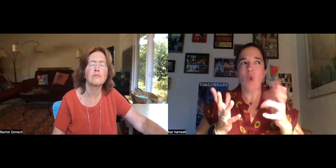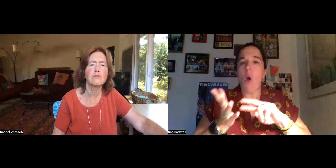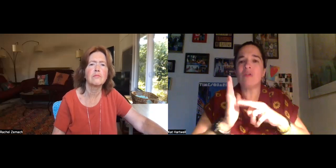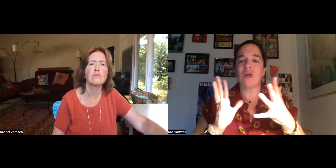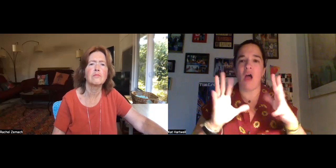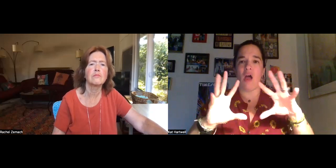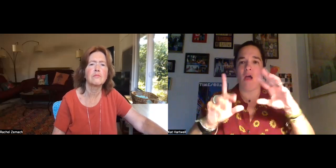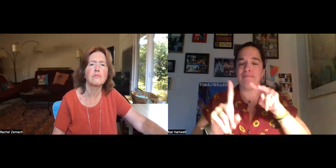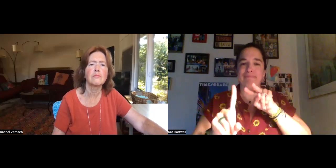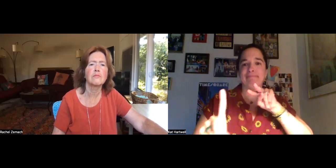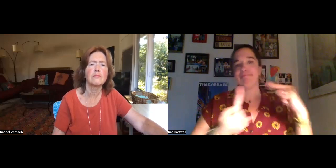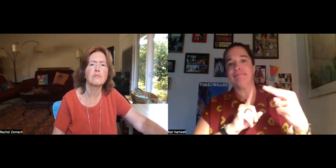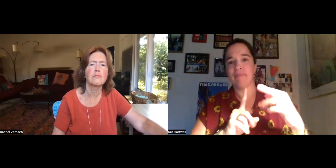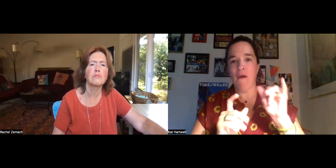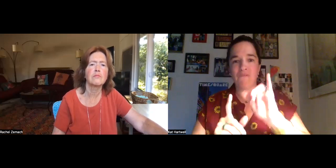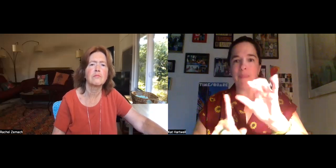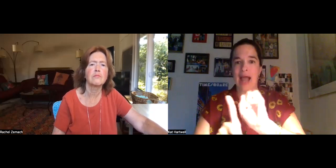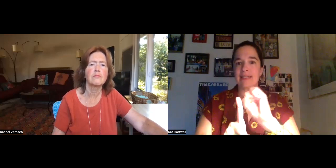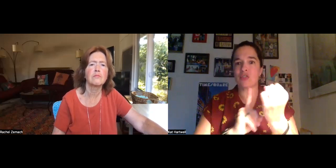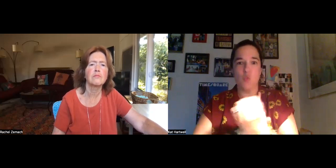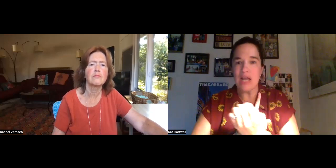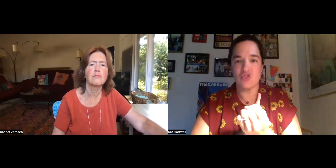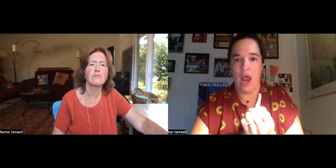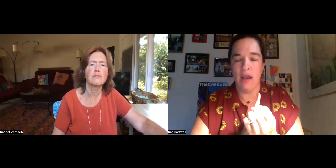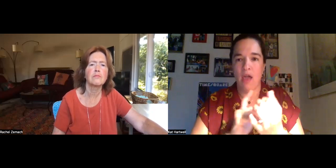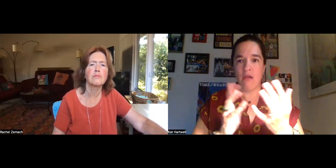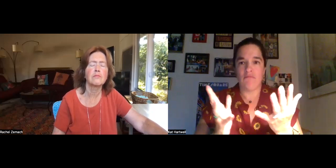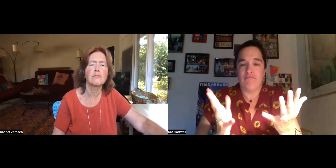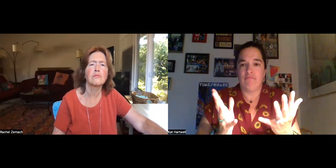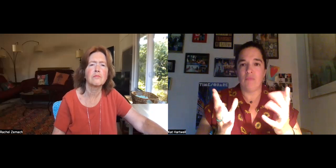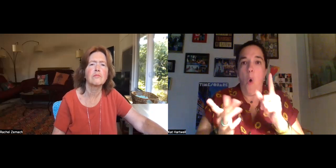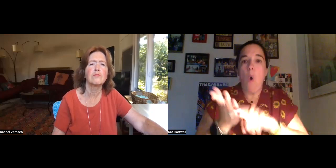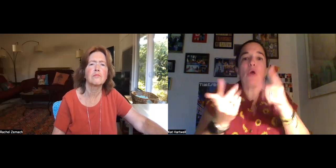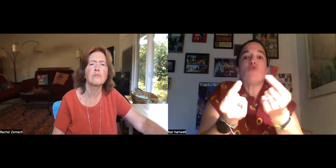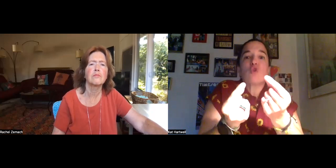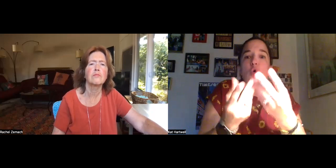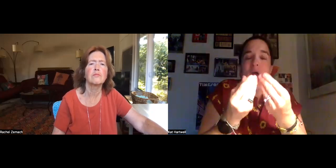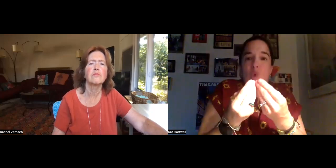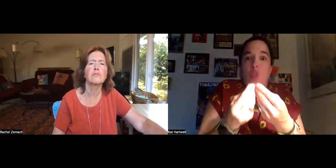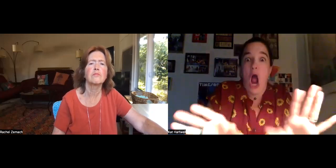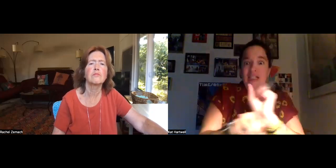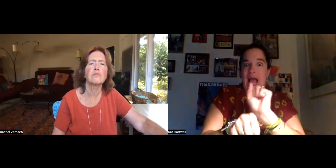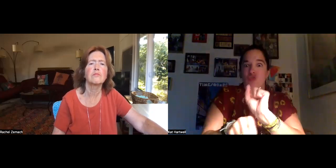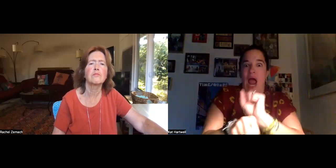What would from that situation? What would you do if you lost that